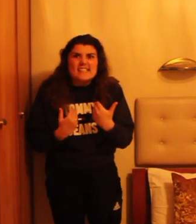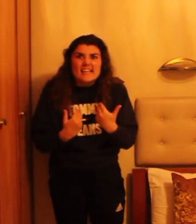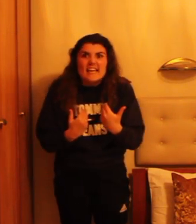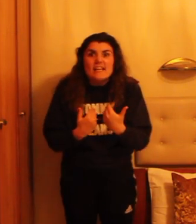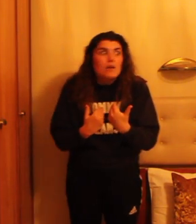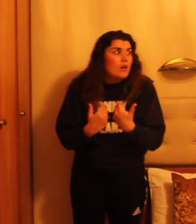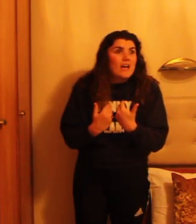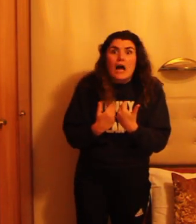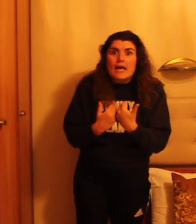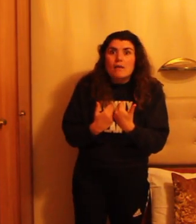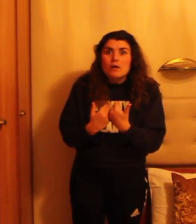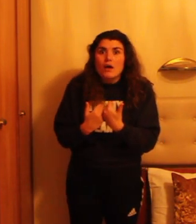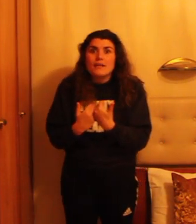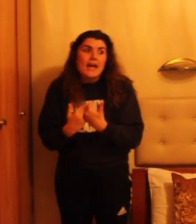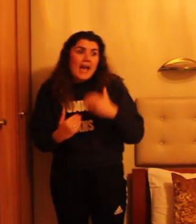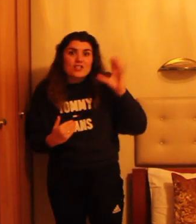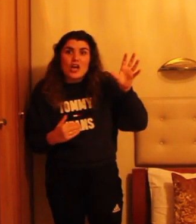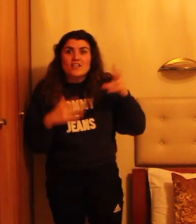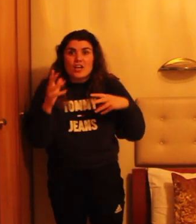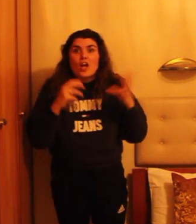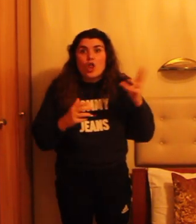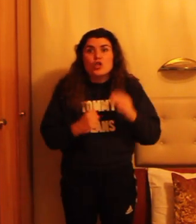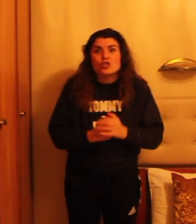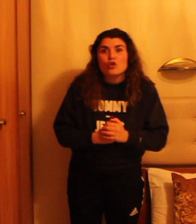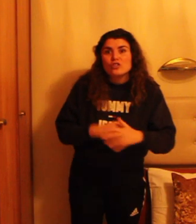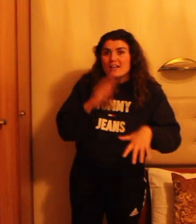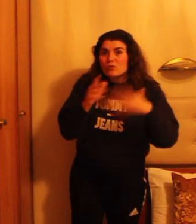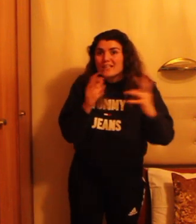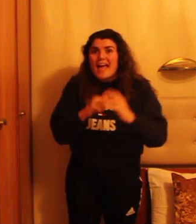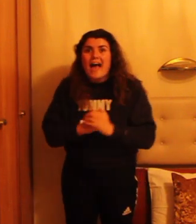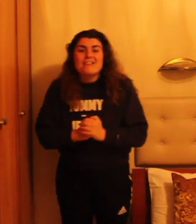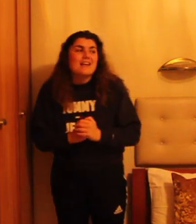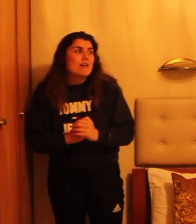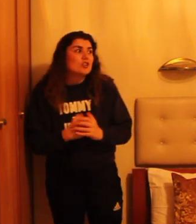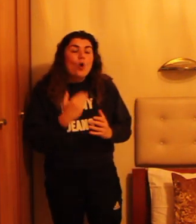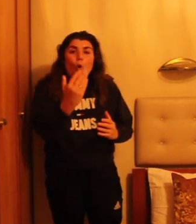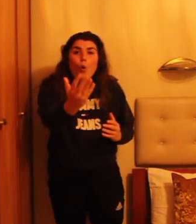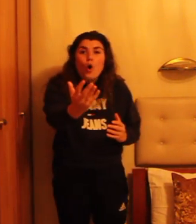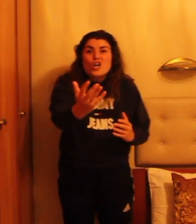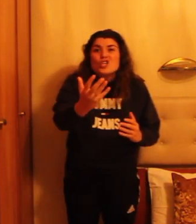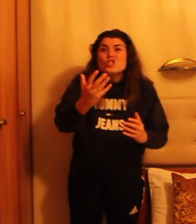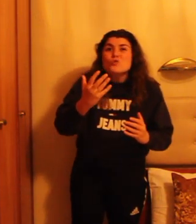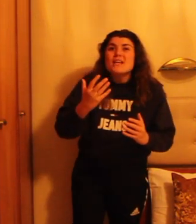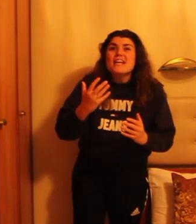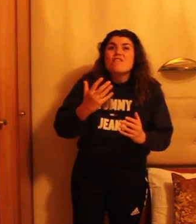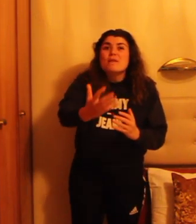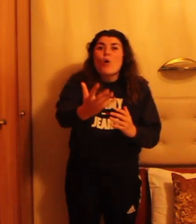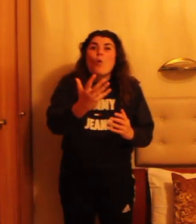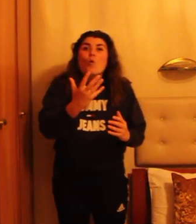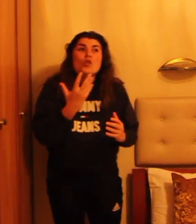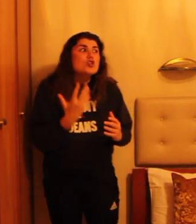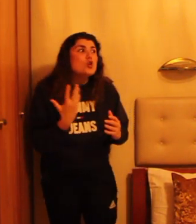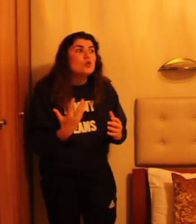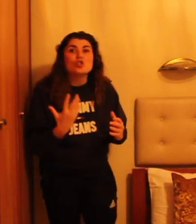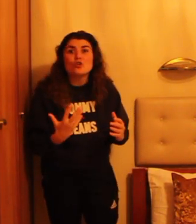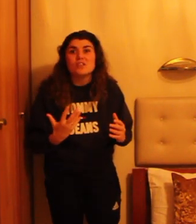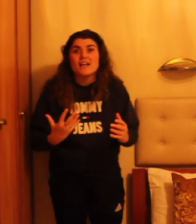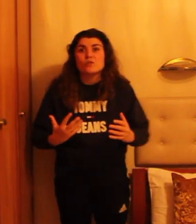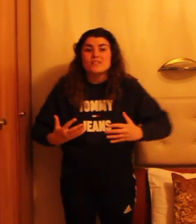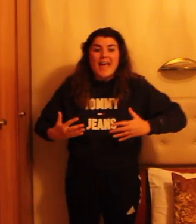silly like I am, okay, changing the song titles and the lyrics. Or you can give me all the new song titles and